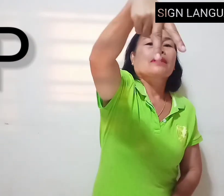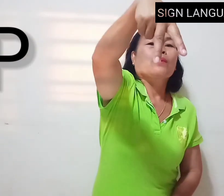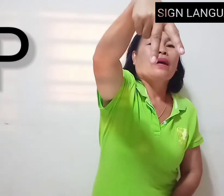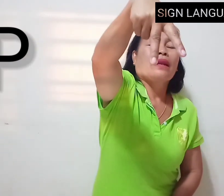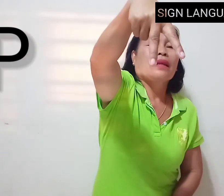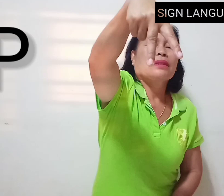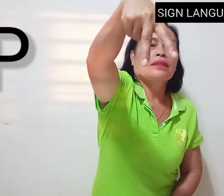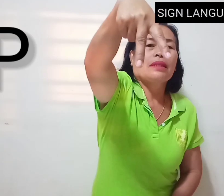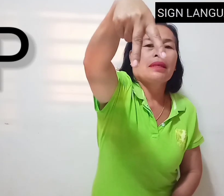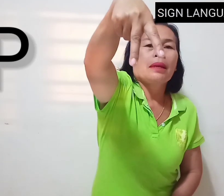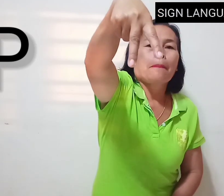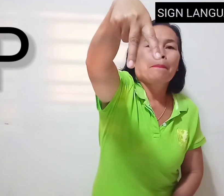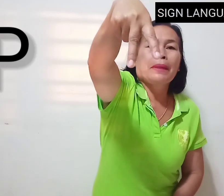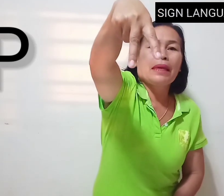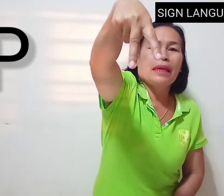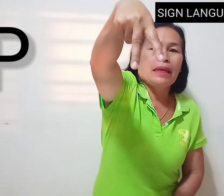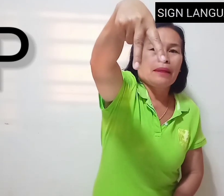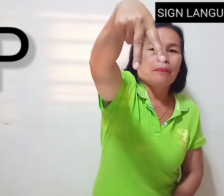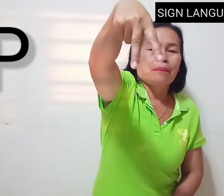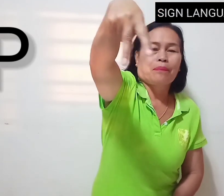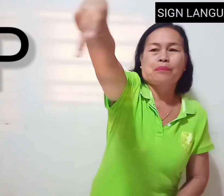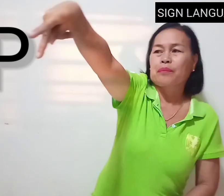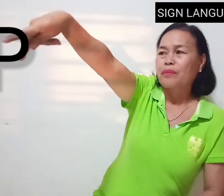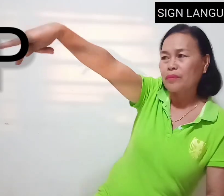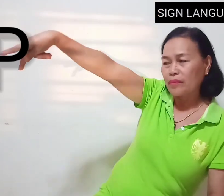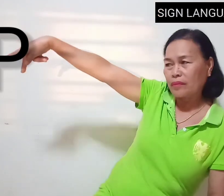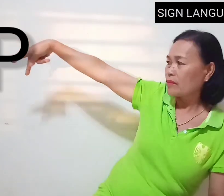So, letter P.